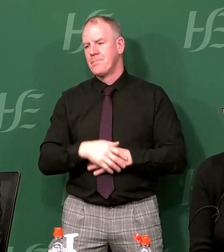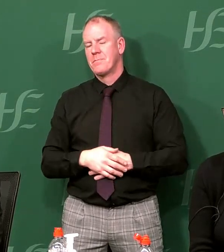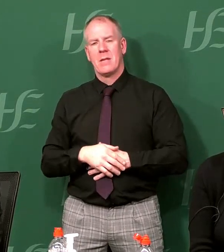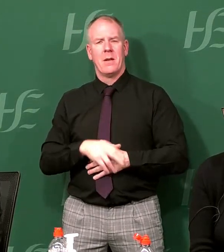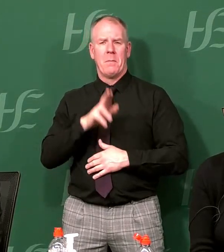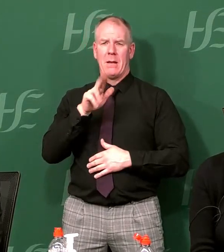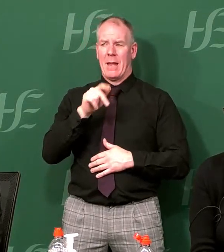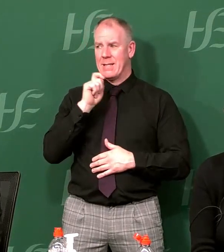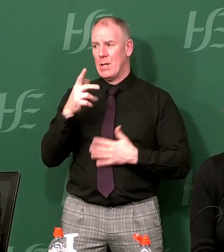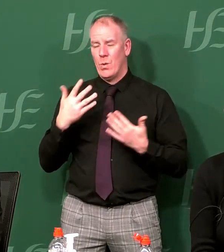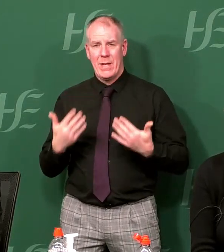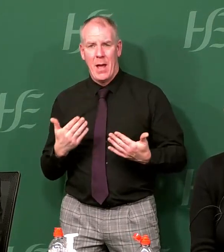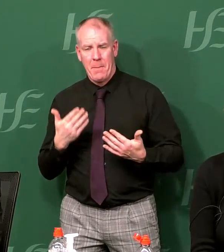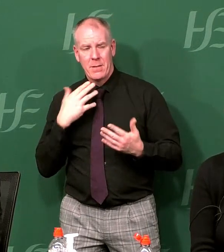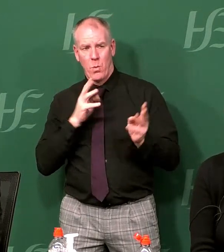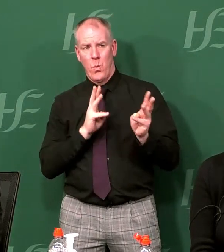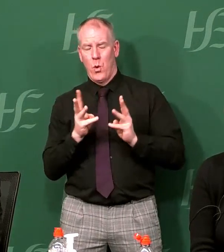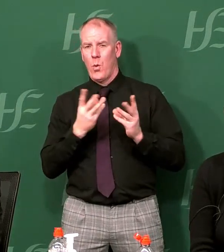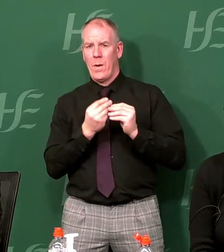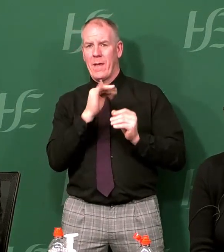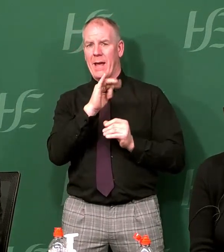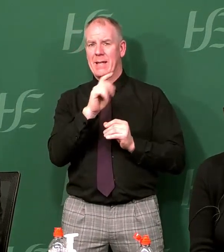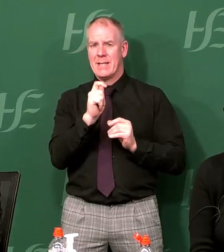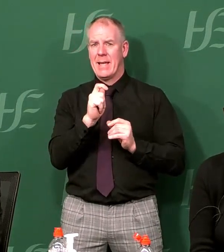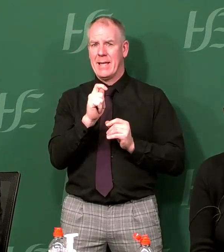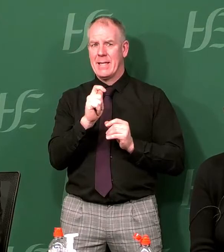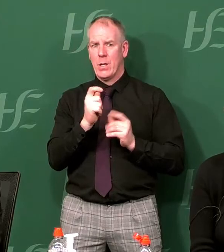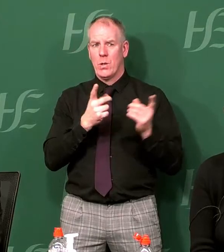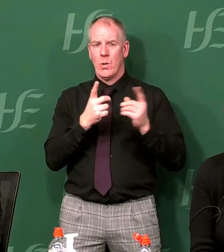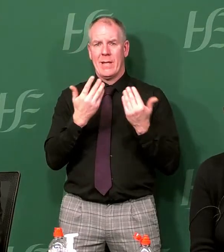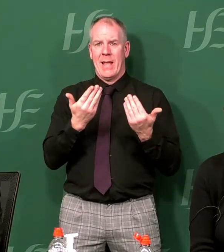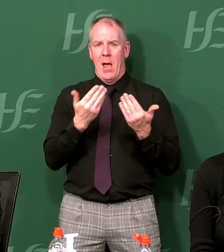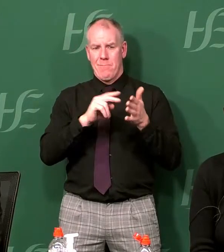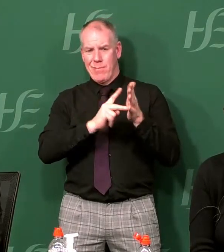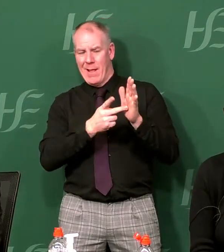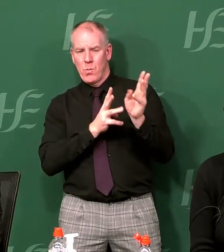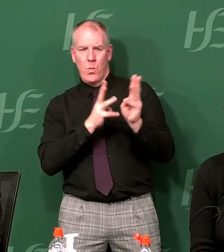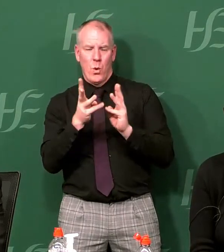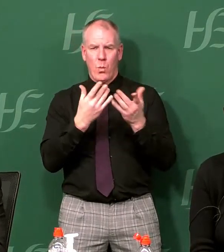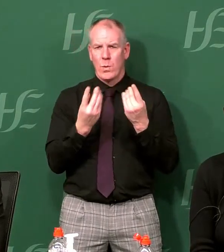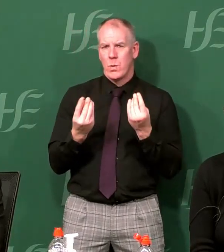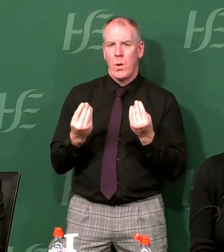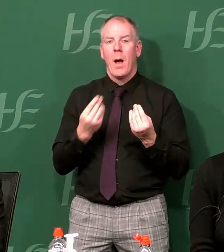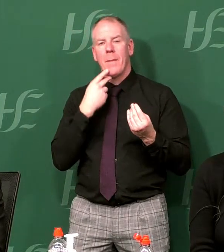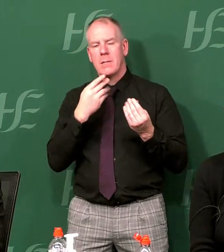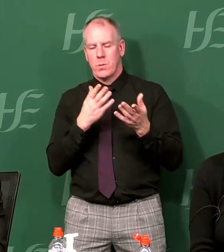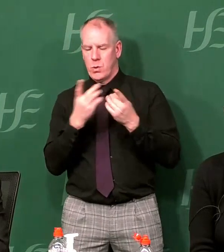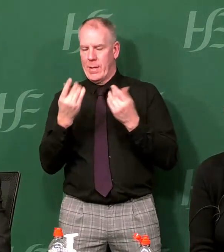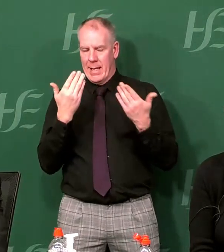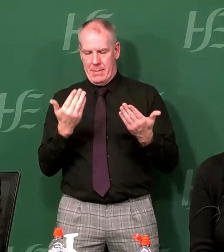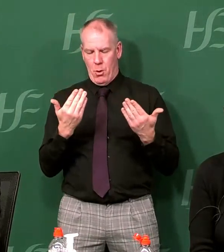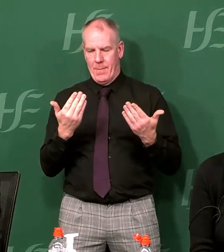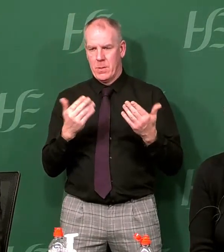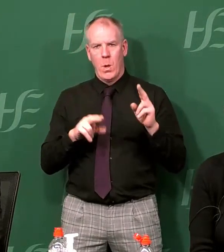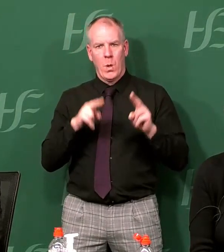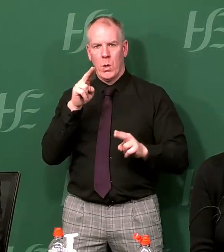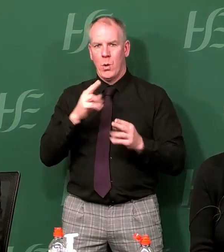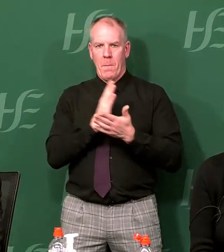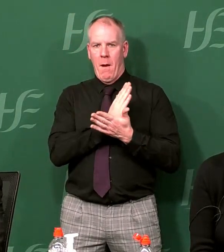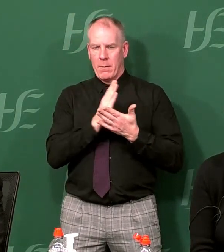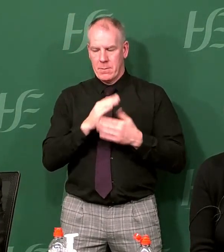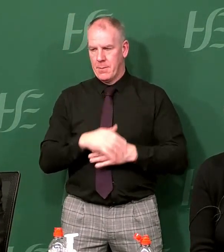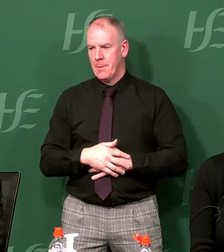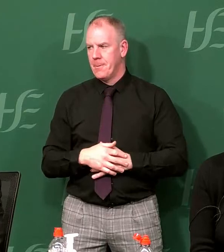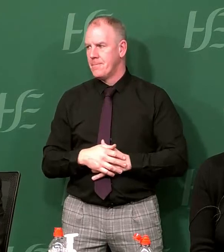give you because we're working with our IT partners as well in terms of delivery schedule and the design of it. But it is a new portal.